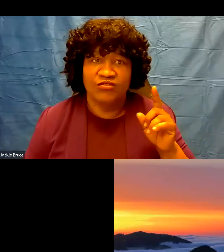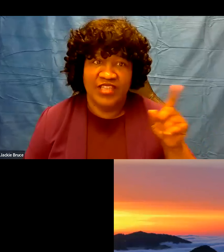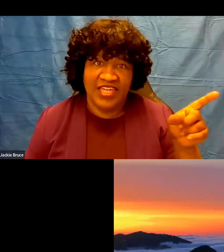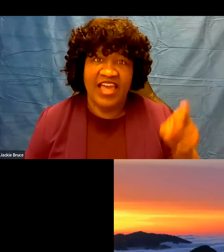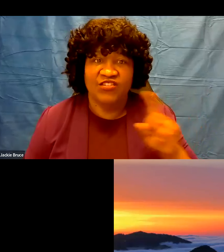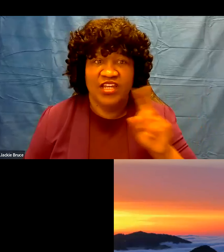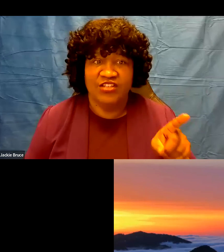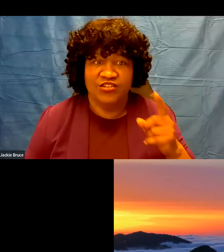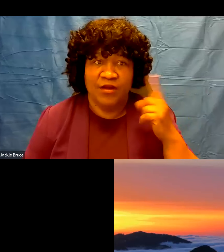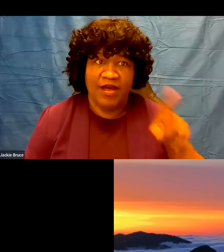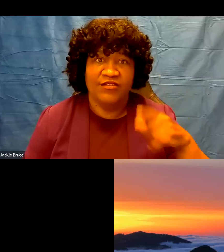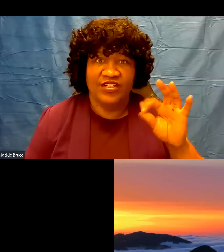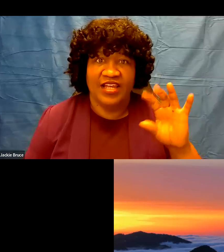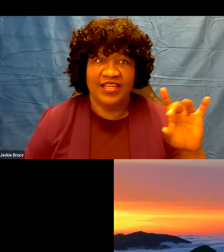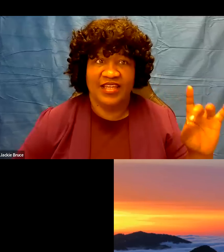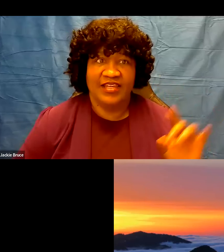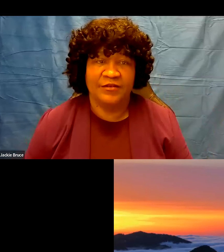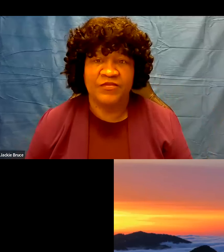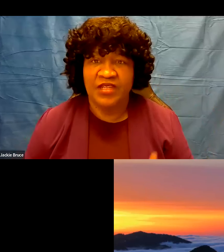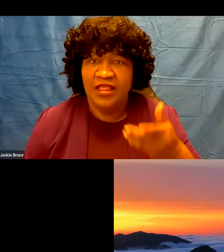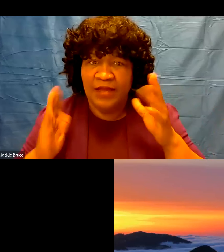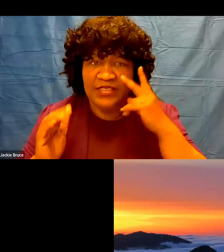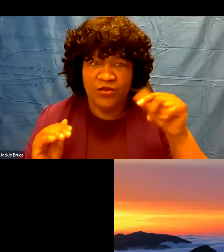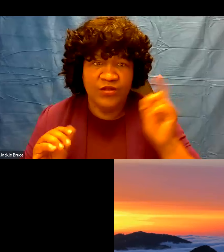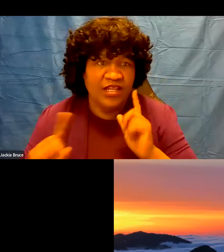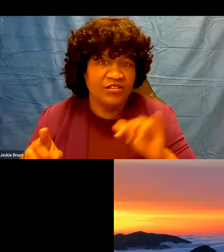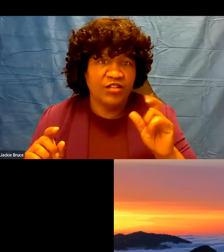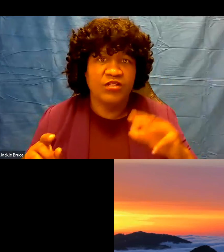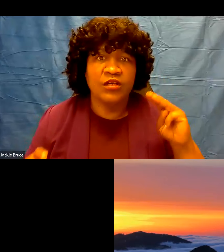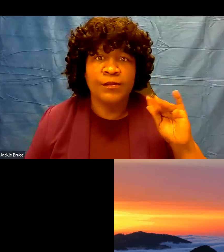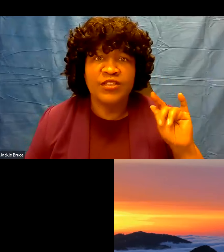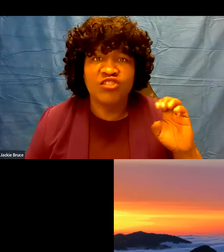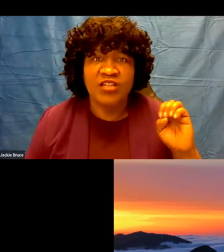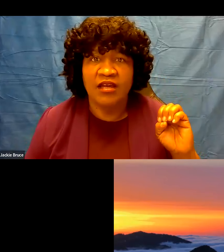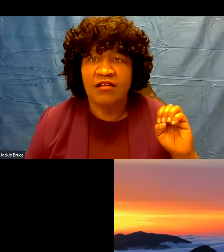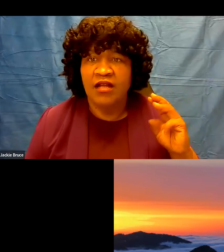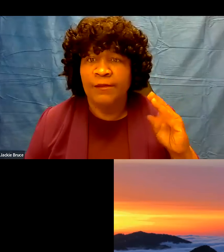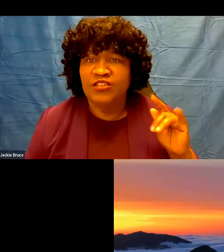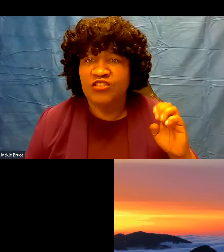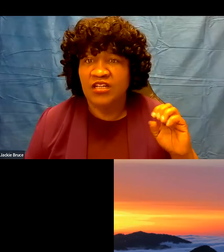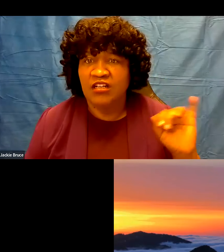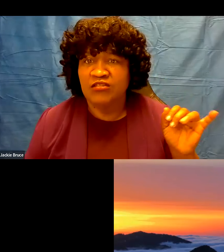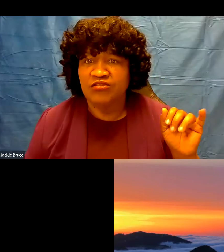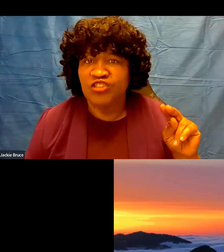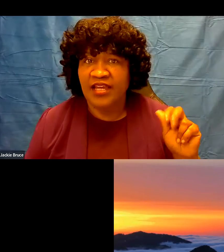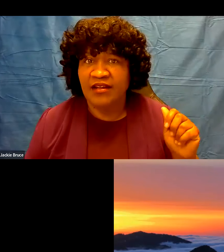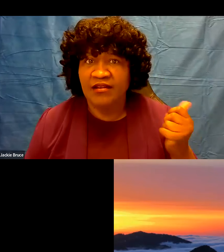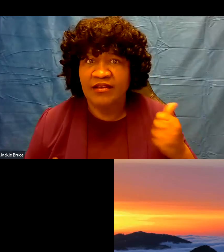Oh, of course, yeah. And let me see if Michelle or Jan or Levi have any insights there.